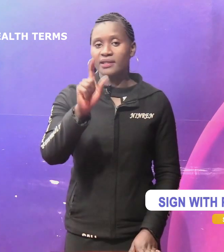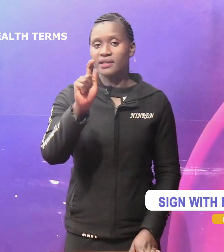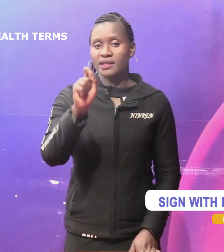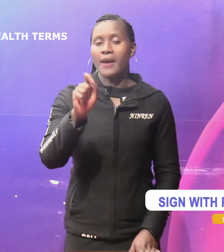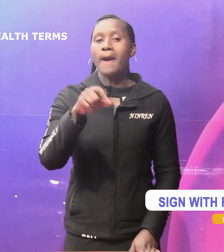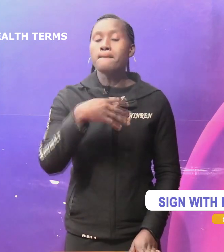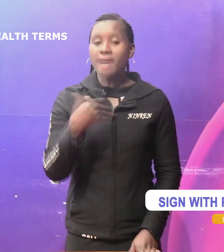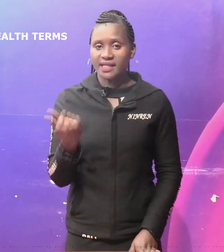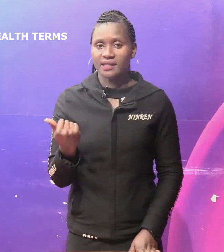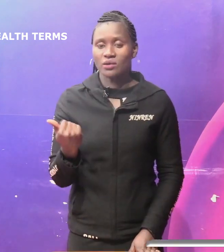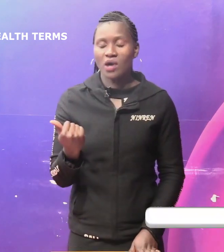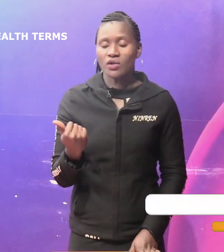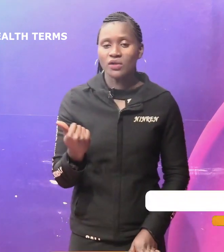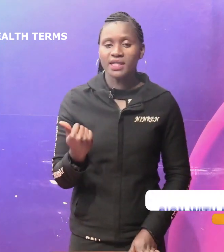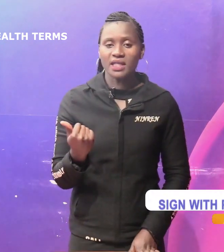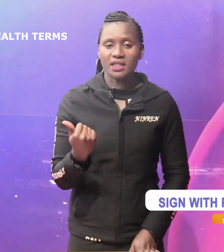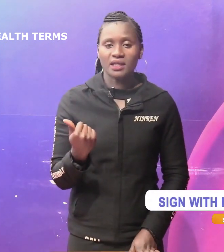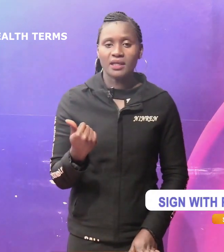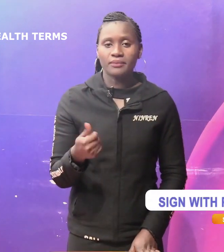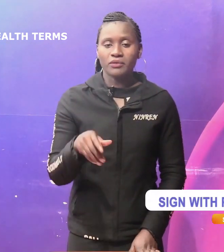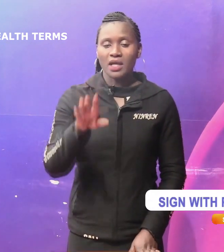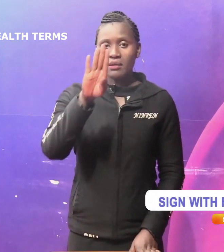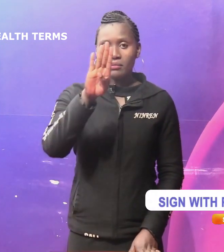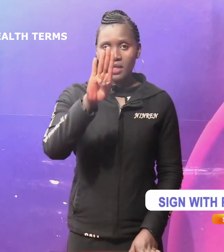B-E-S-T, best. So how do we sign it?